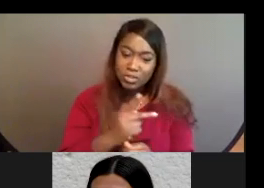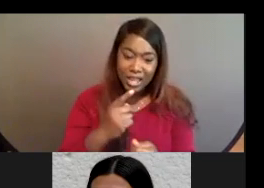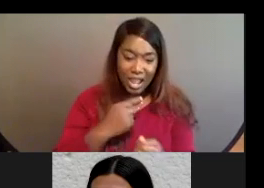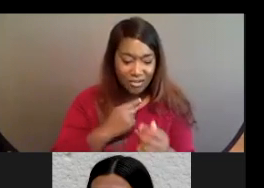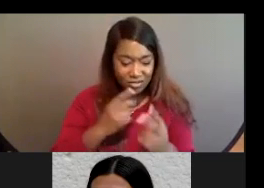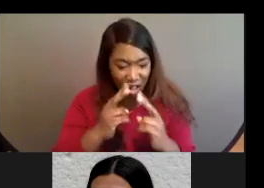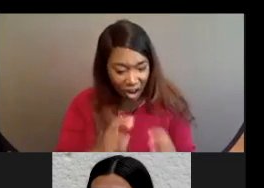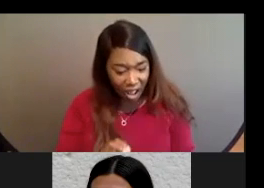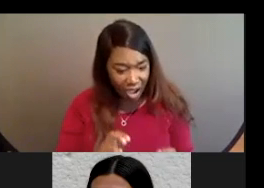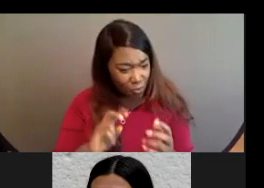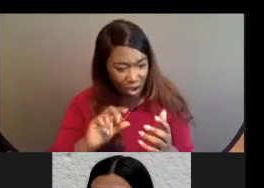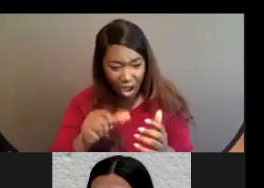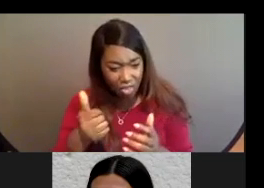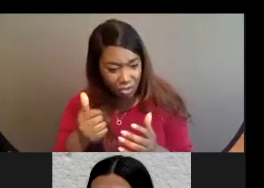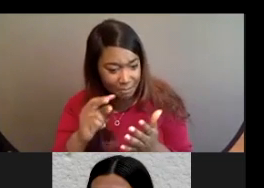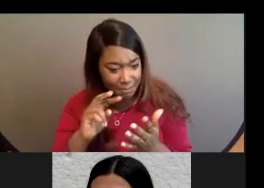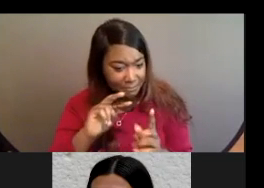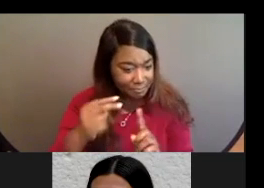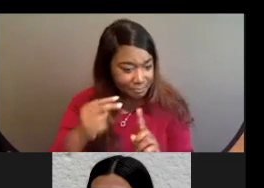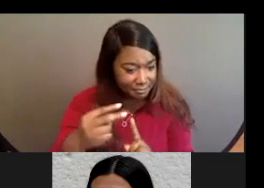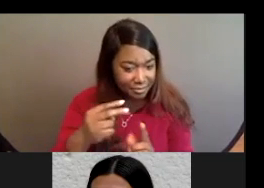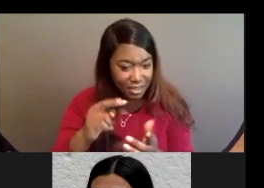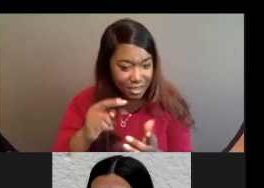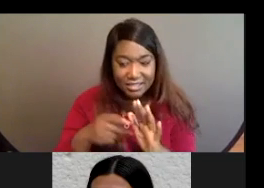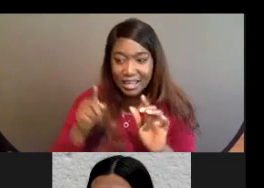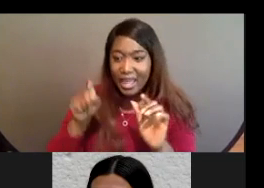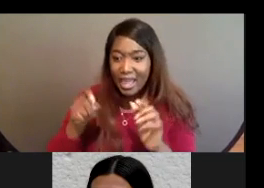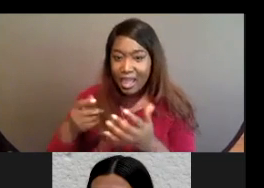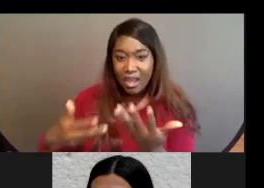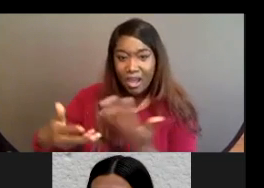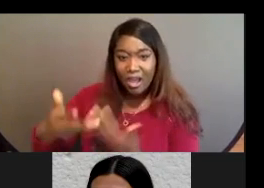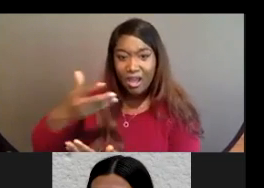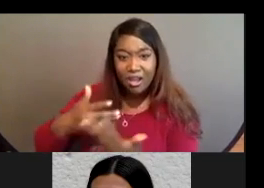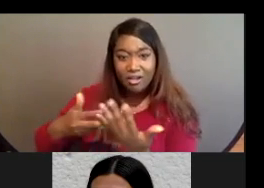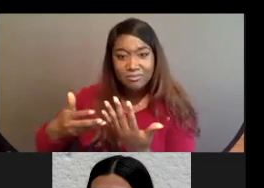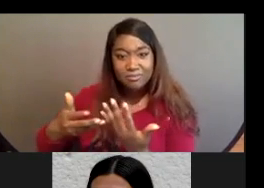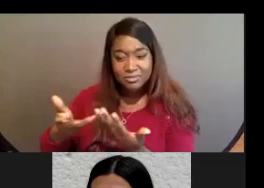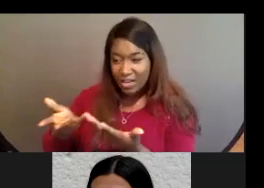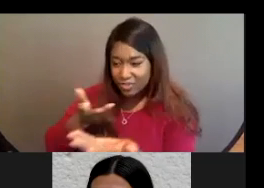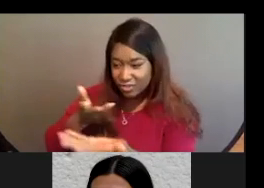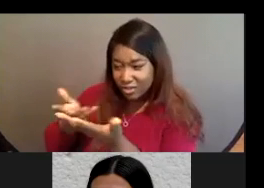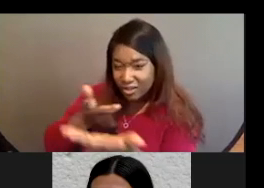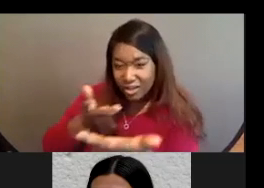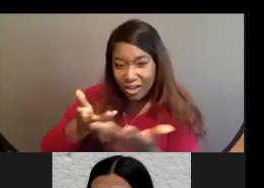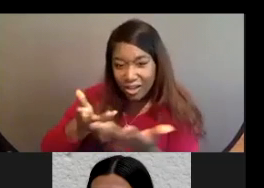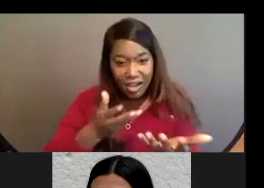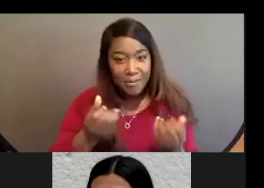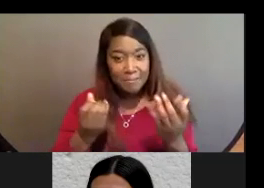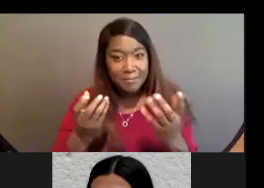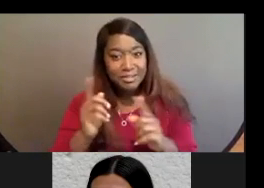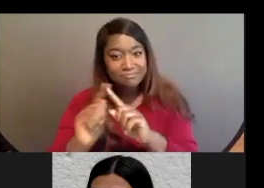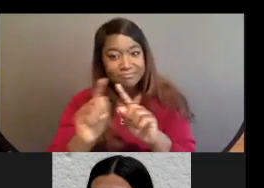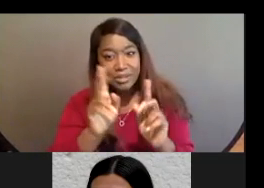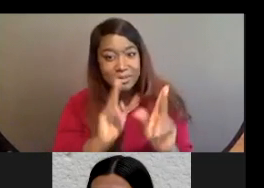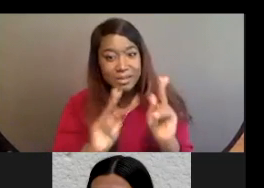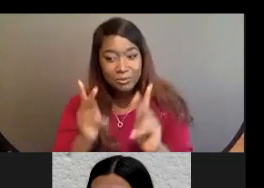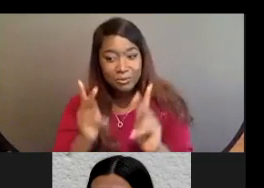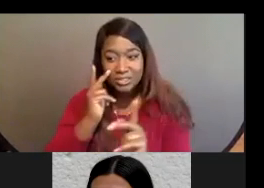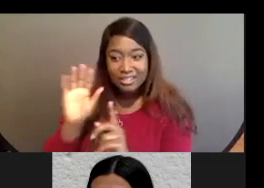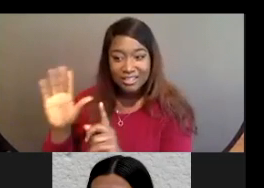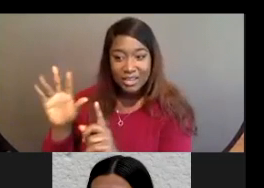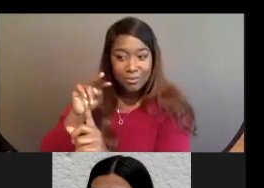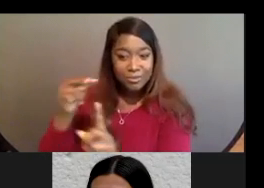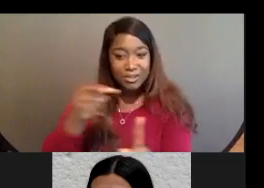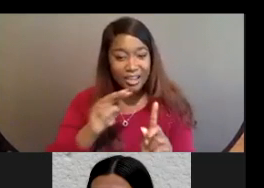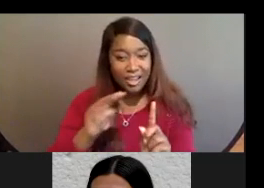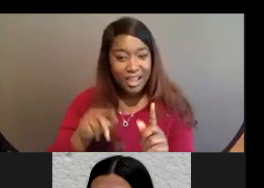then engage in conversation with someone else, you know, about how they're seeing it, and then together kind of create a formation.